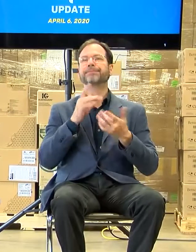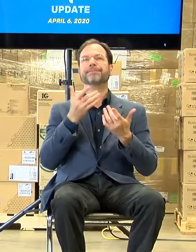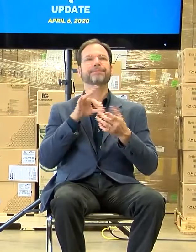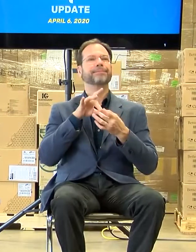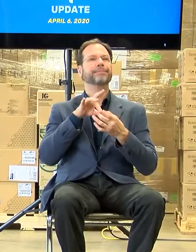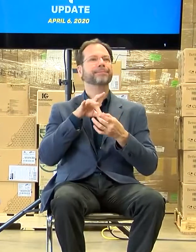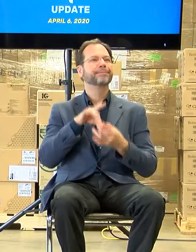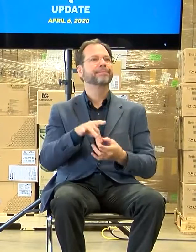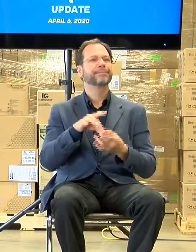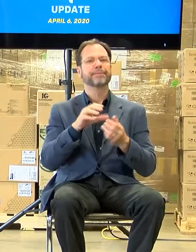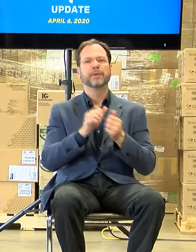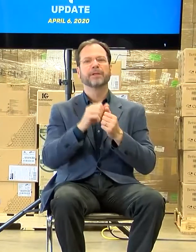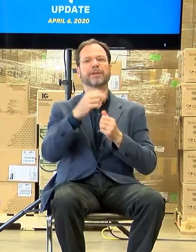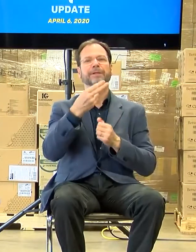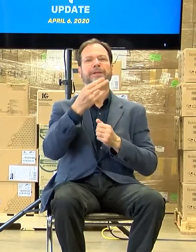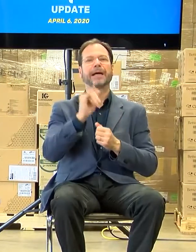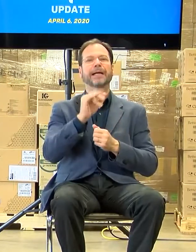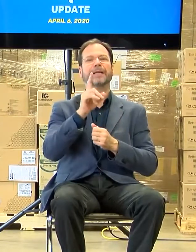of